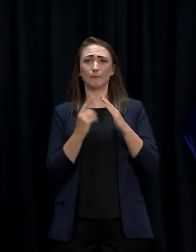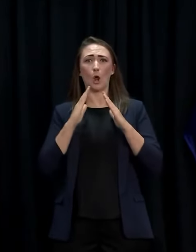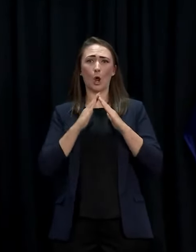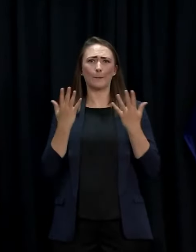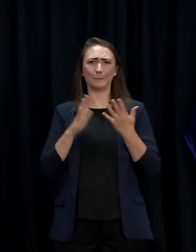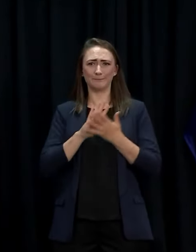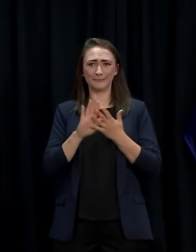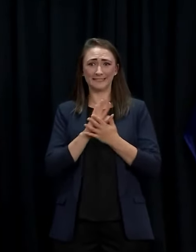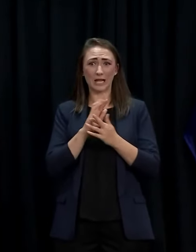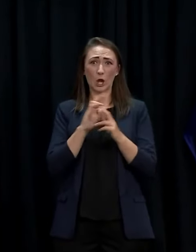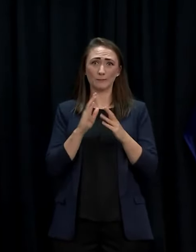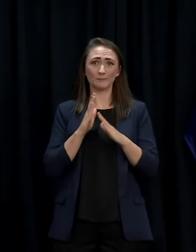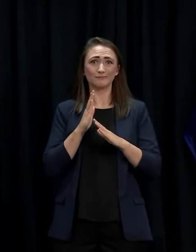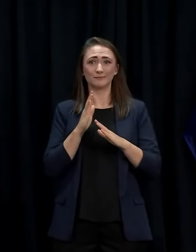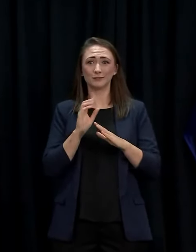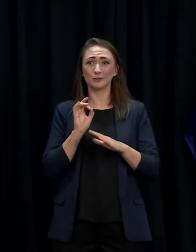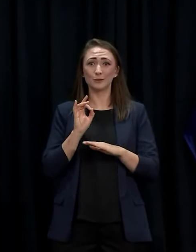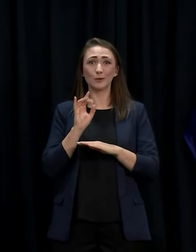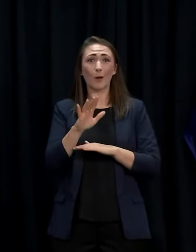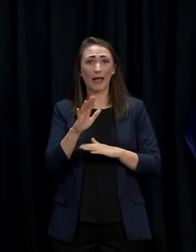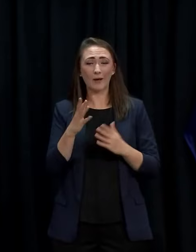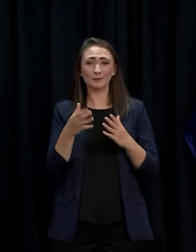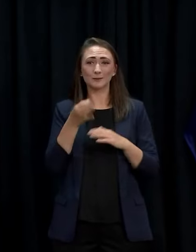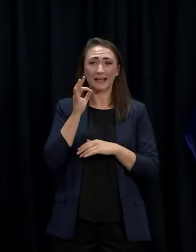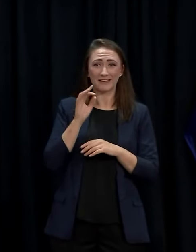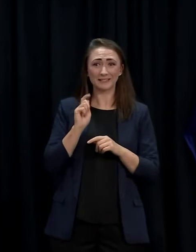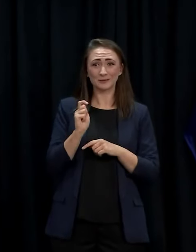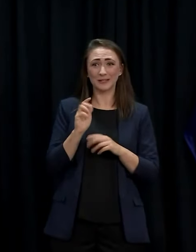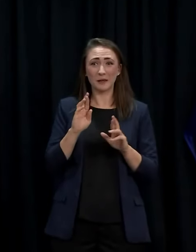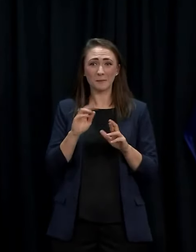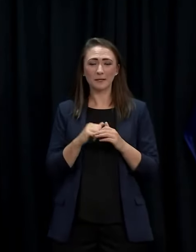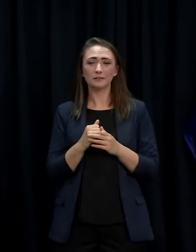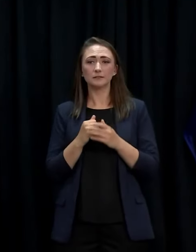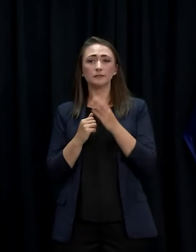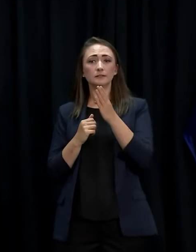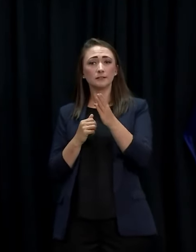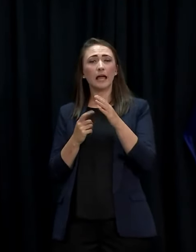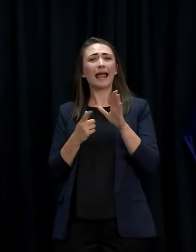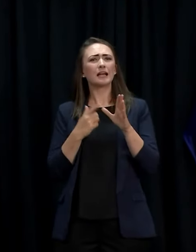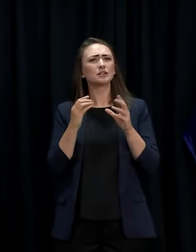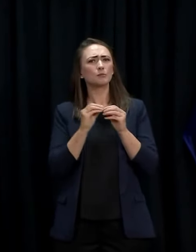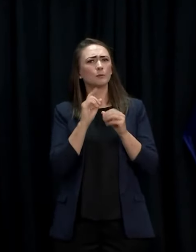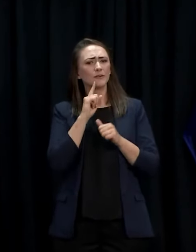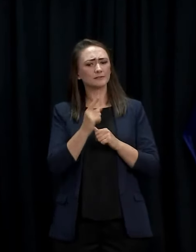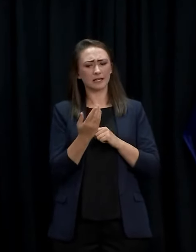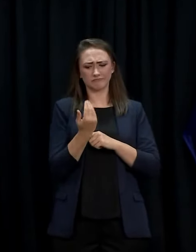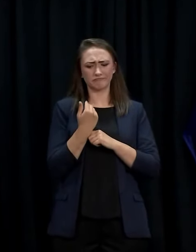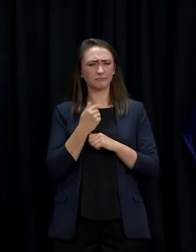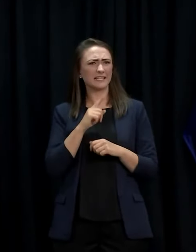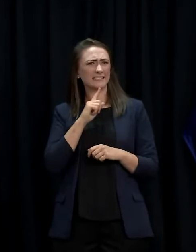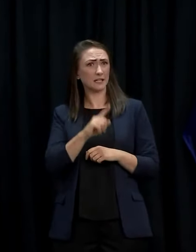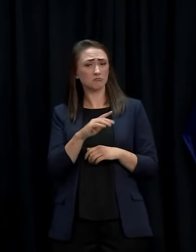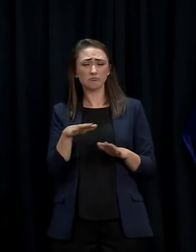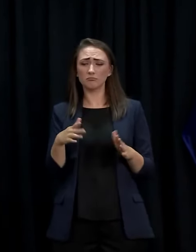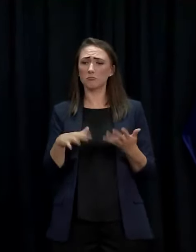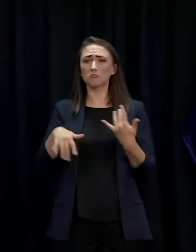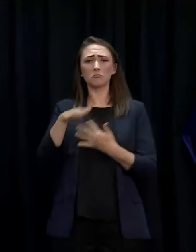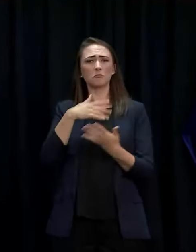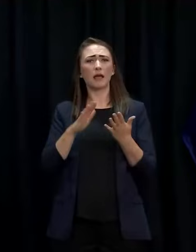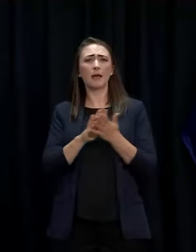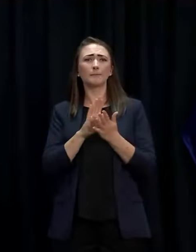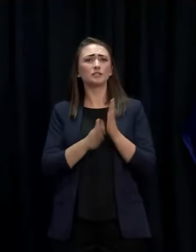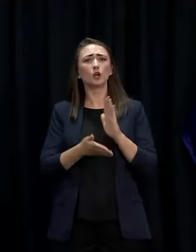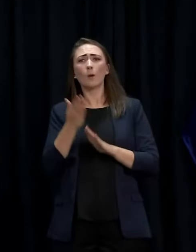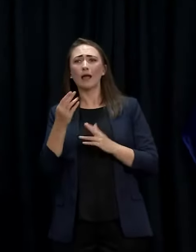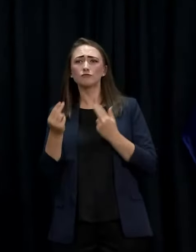I mean, have you been completely comfortable with it? I mean, Dr. Bloomfield said the other week that he was still regularly going out and that the system was designed to do that. But,